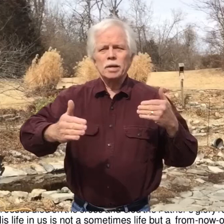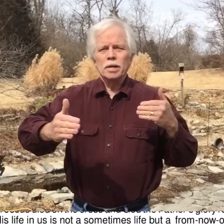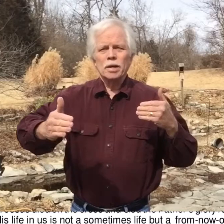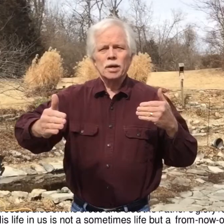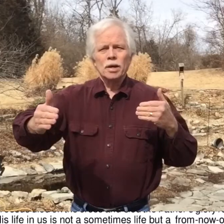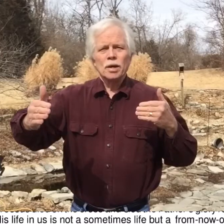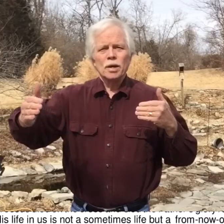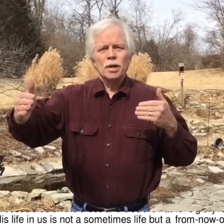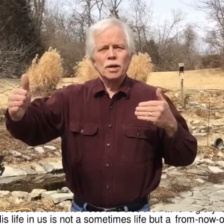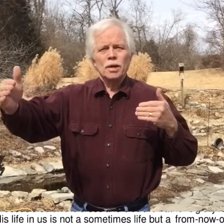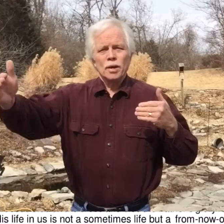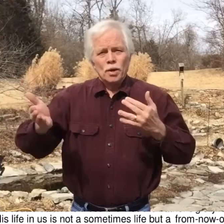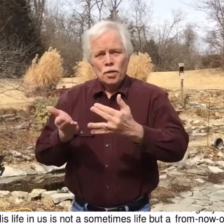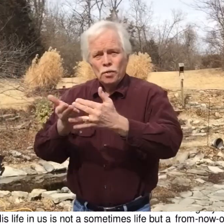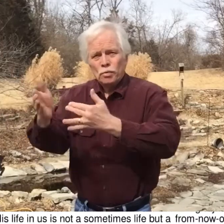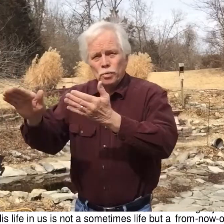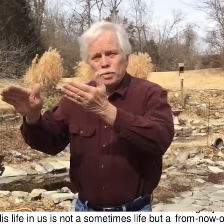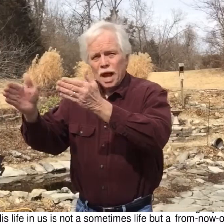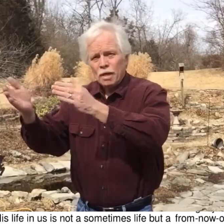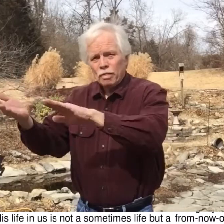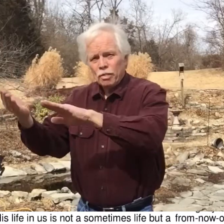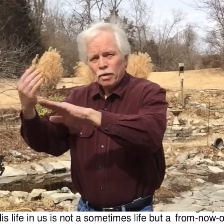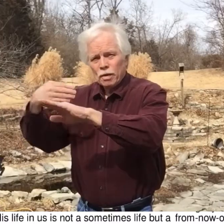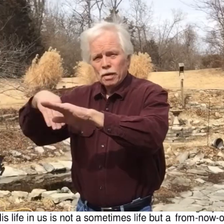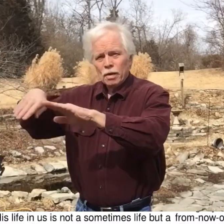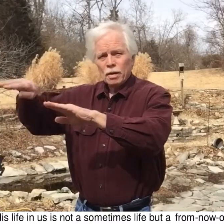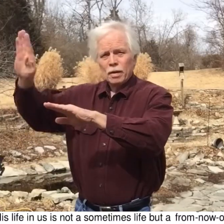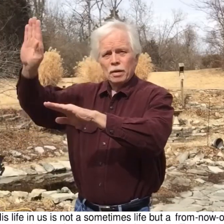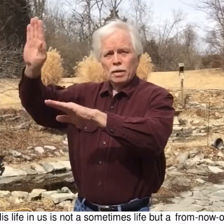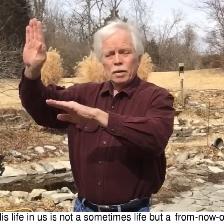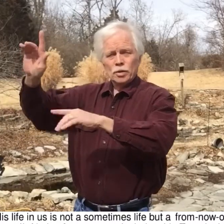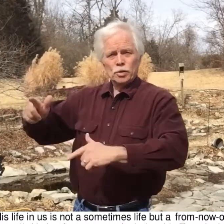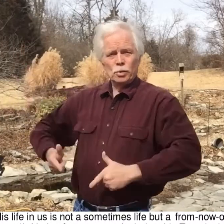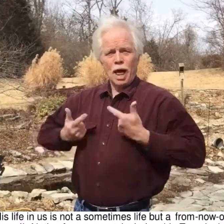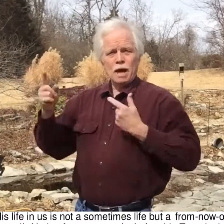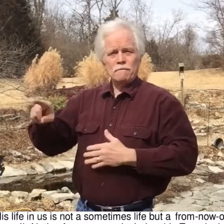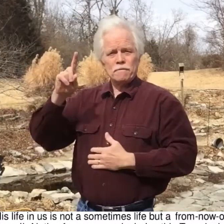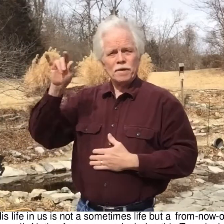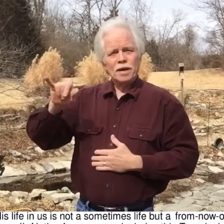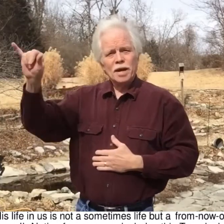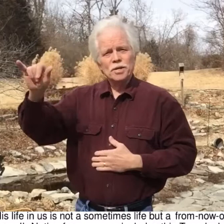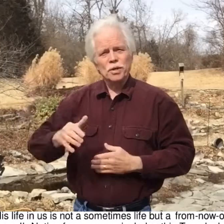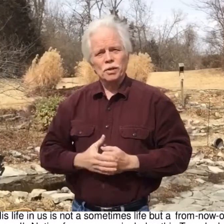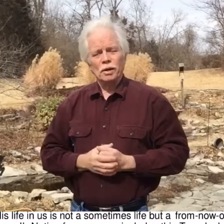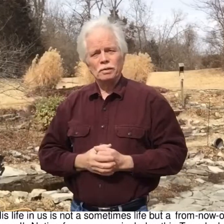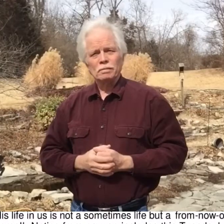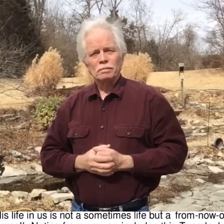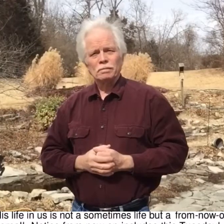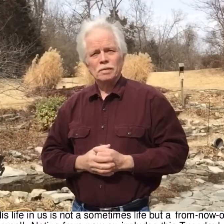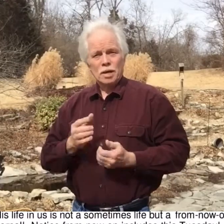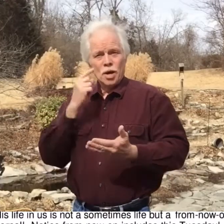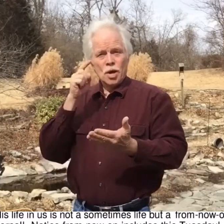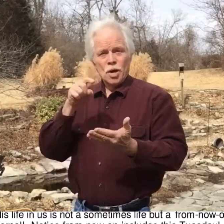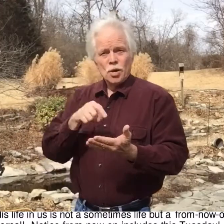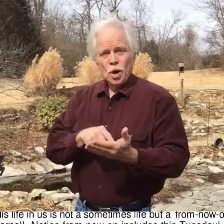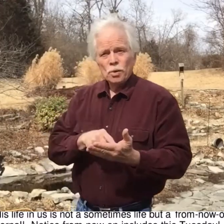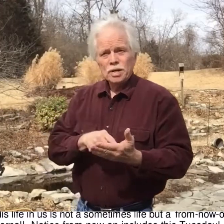through death to life eternal. Notice,